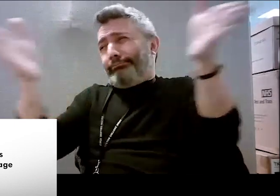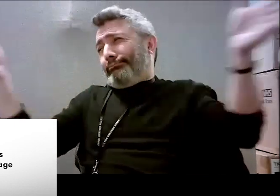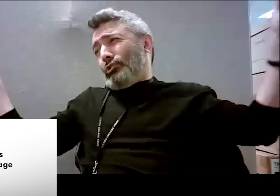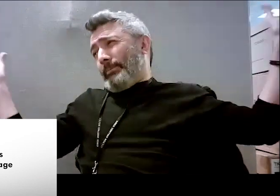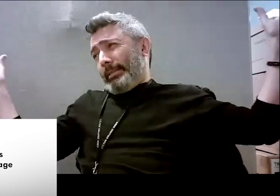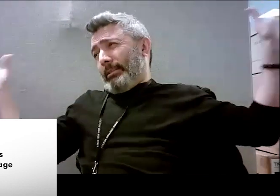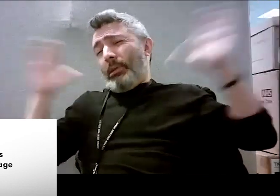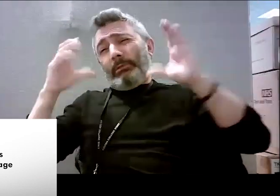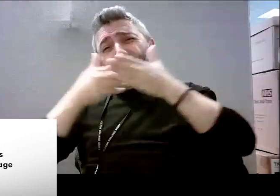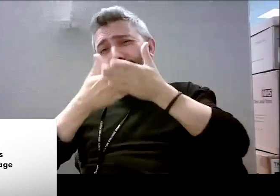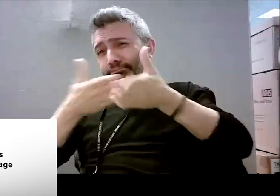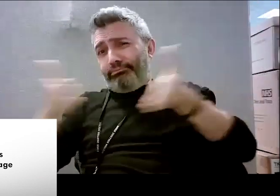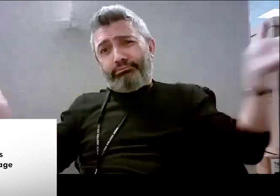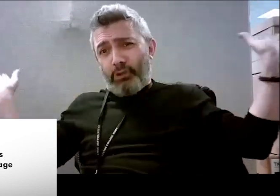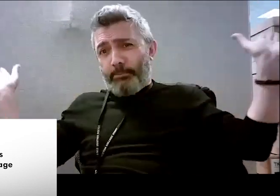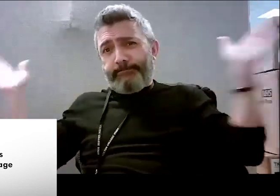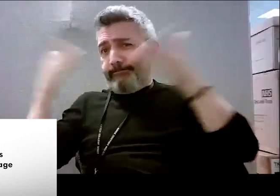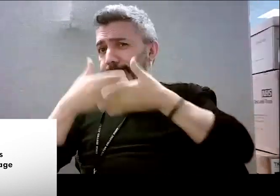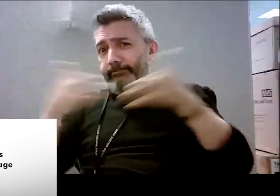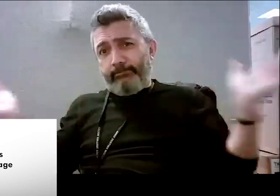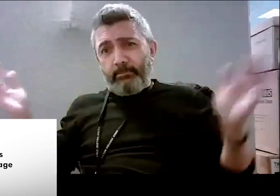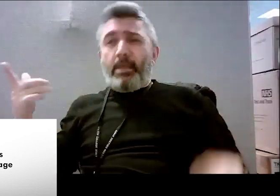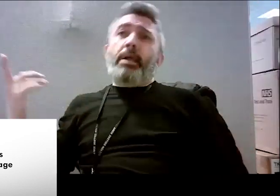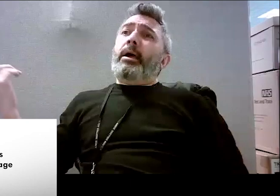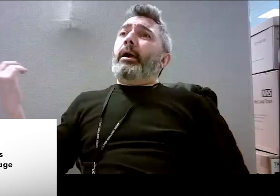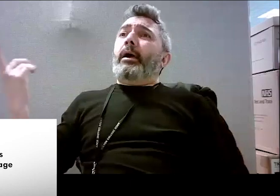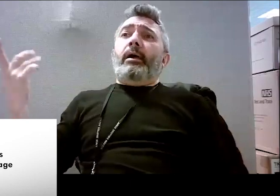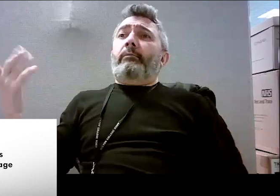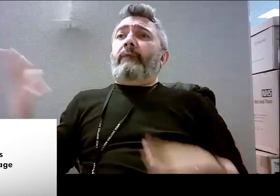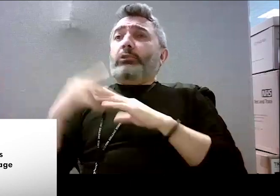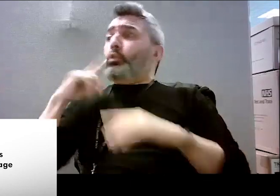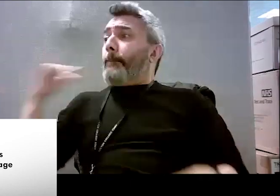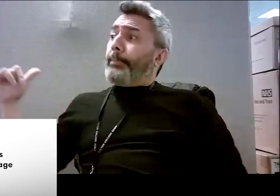Okay, so communication is quite broad for us.